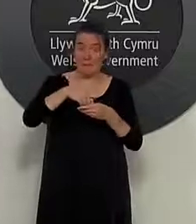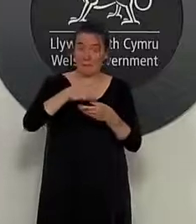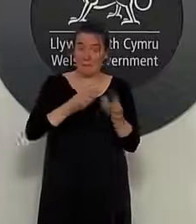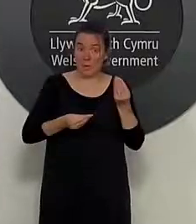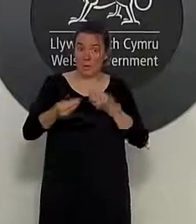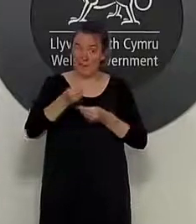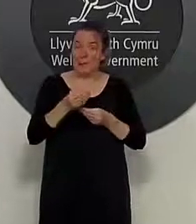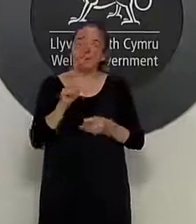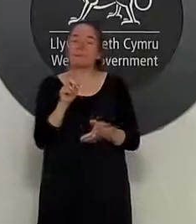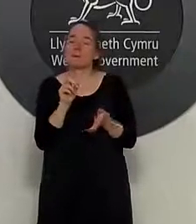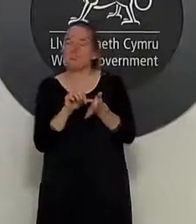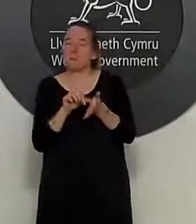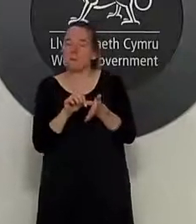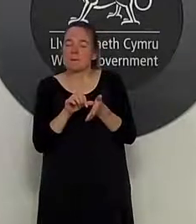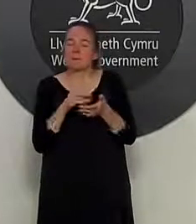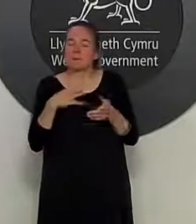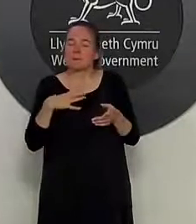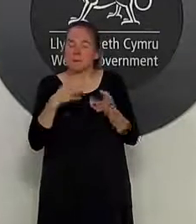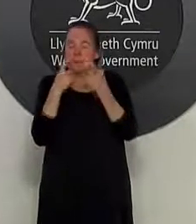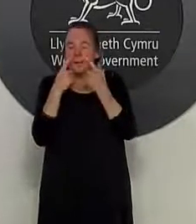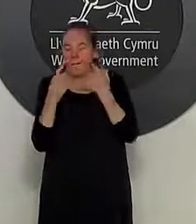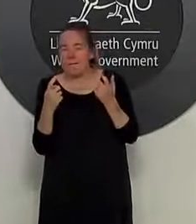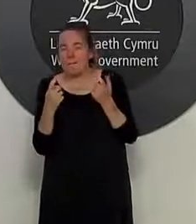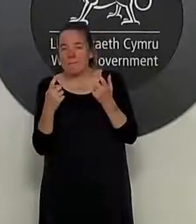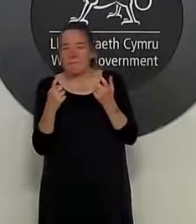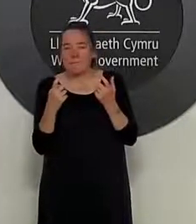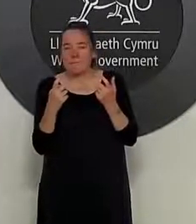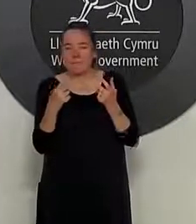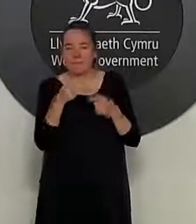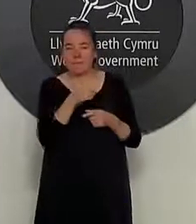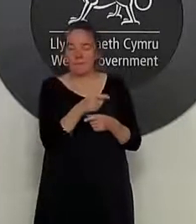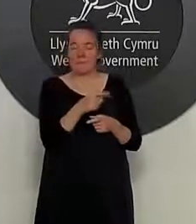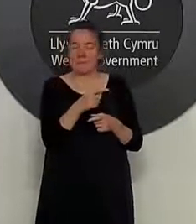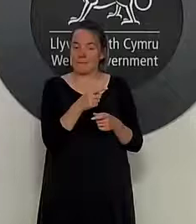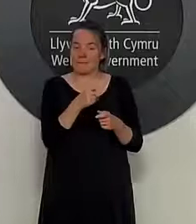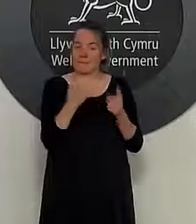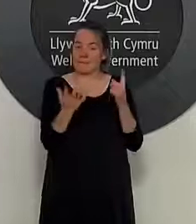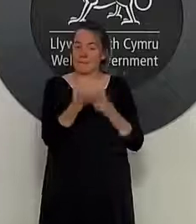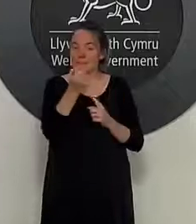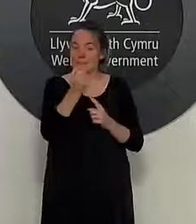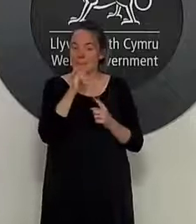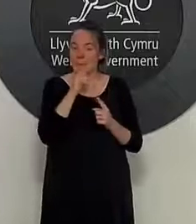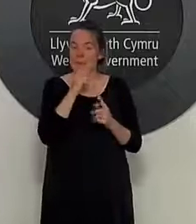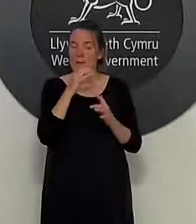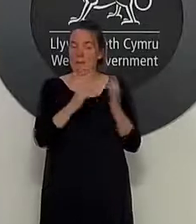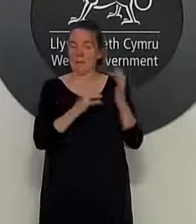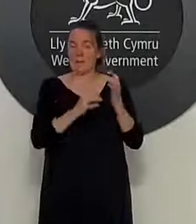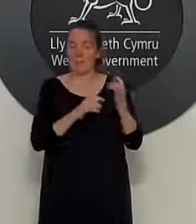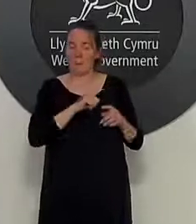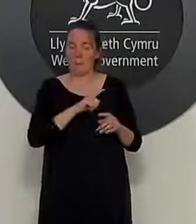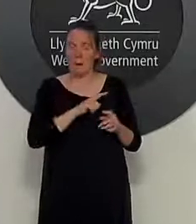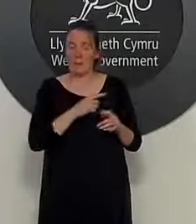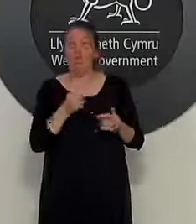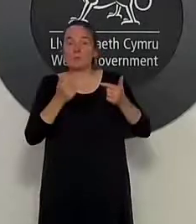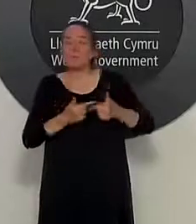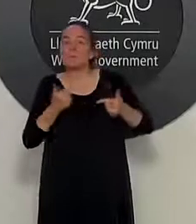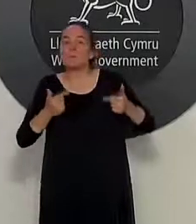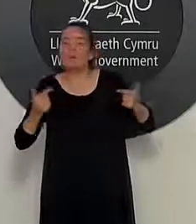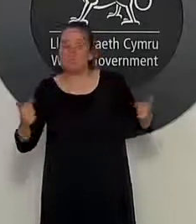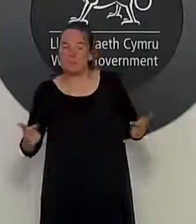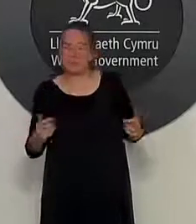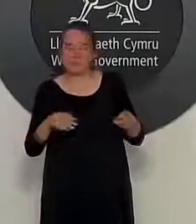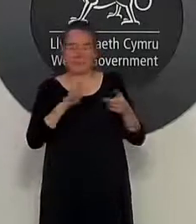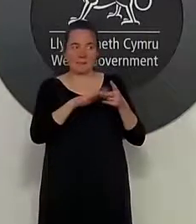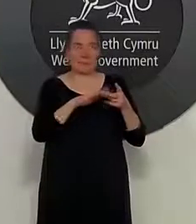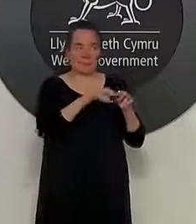you're not careful, you undermine the basis of that success, because you over-concentrate second